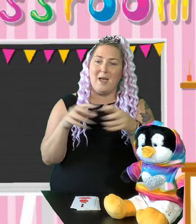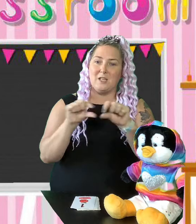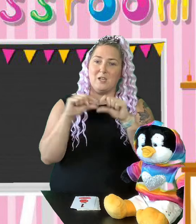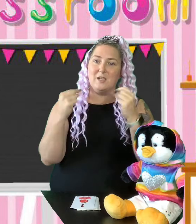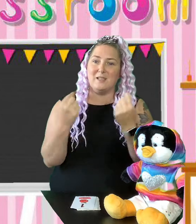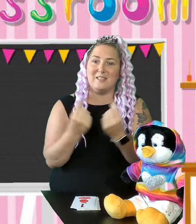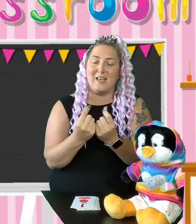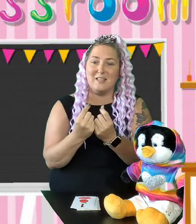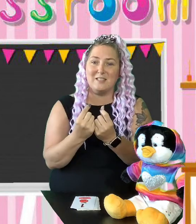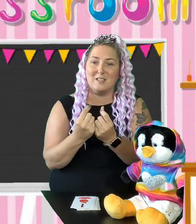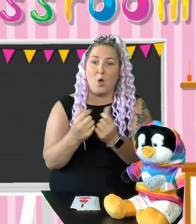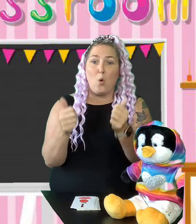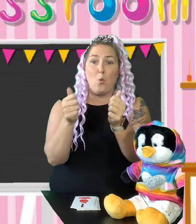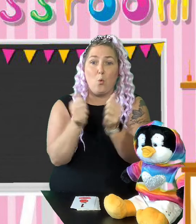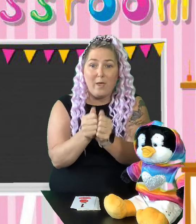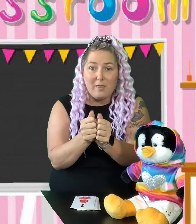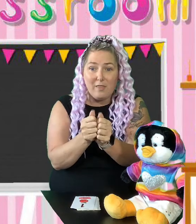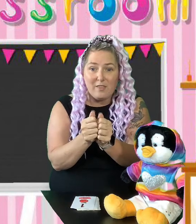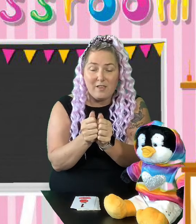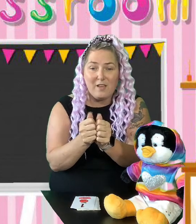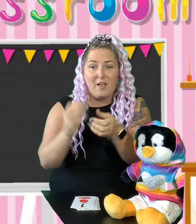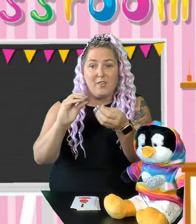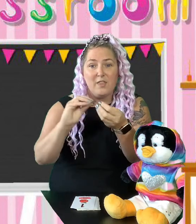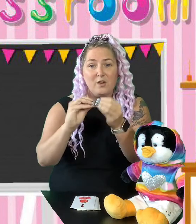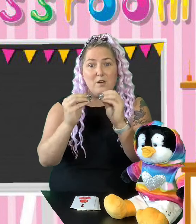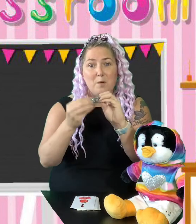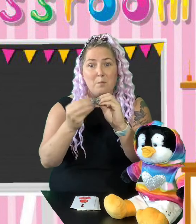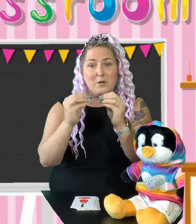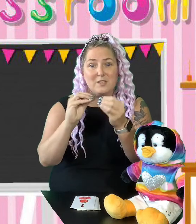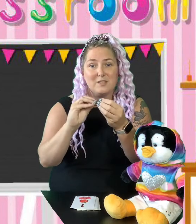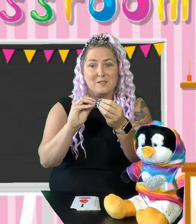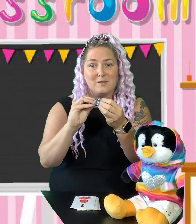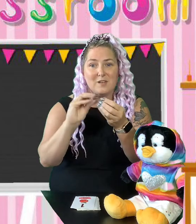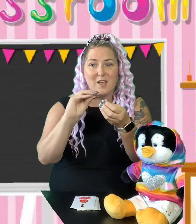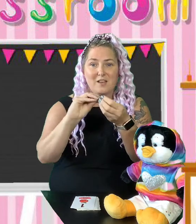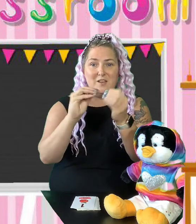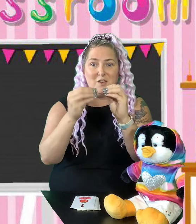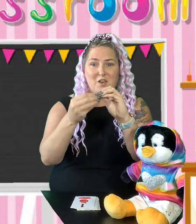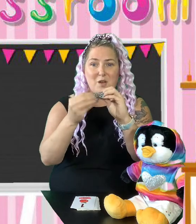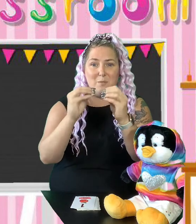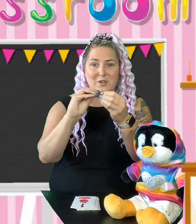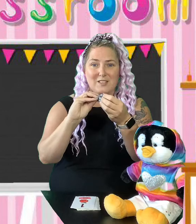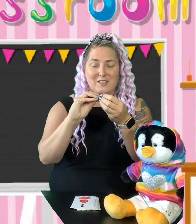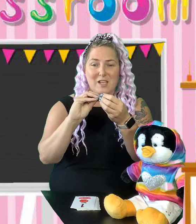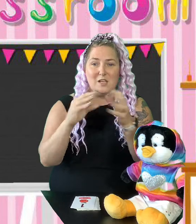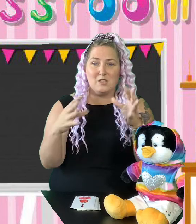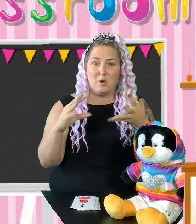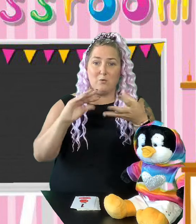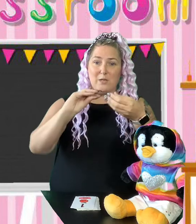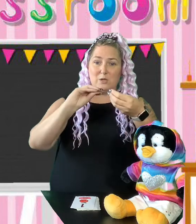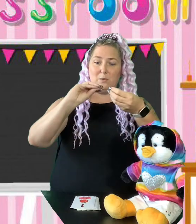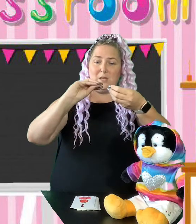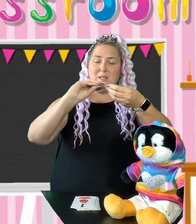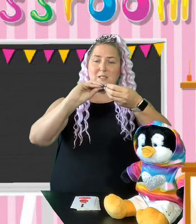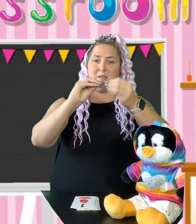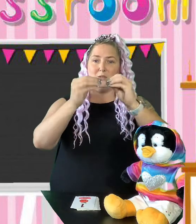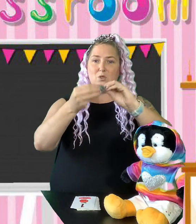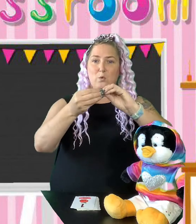match sets with their numbers. Numbers. So if we do this,